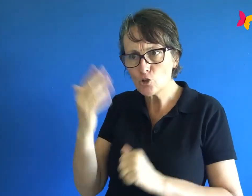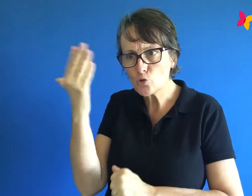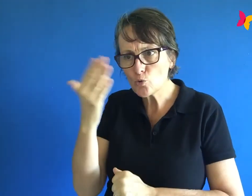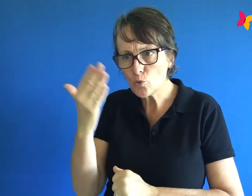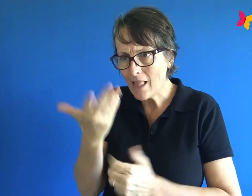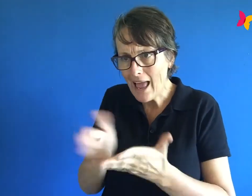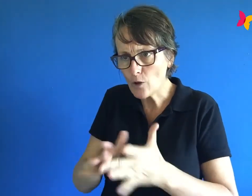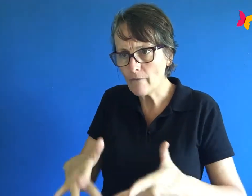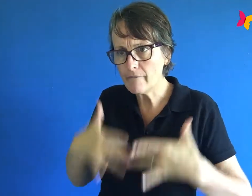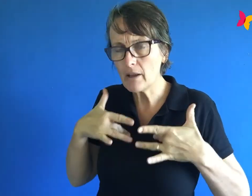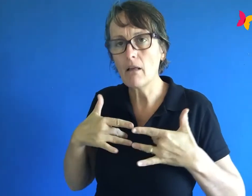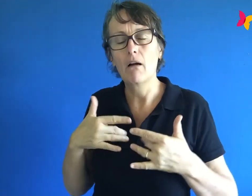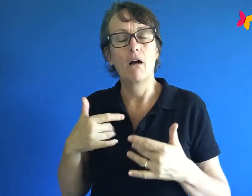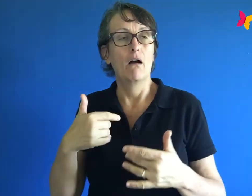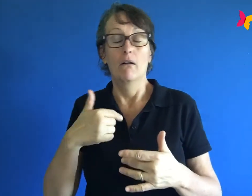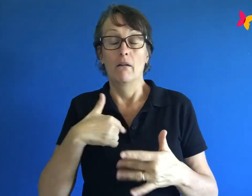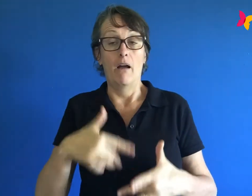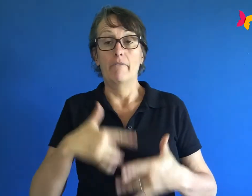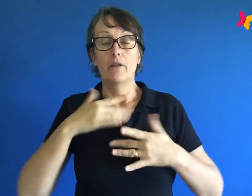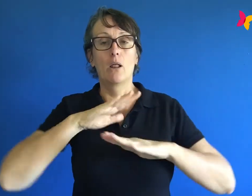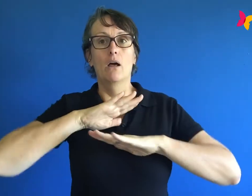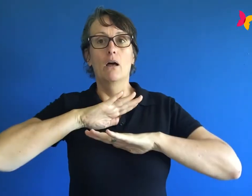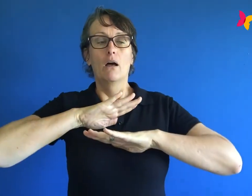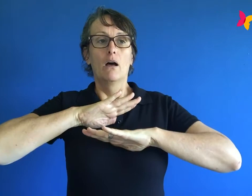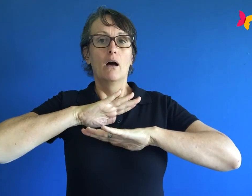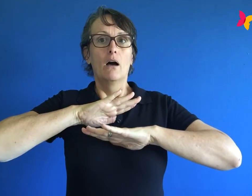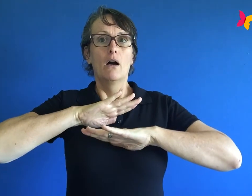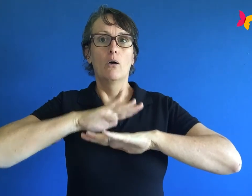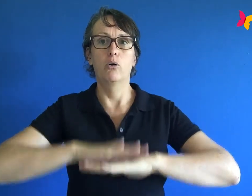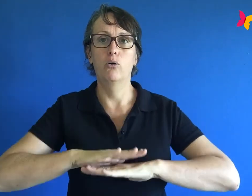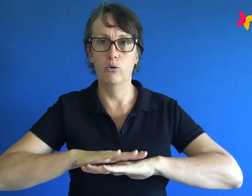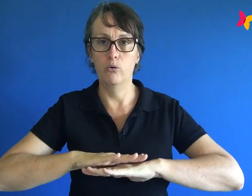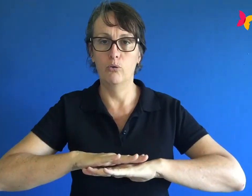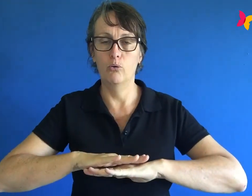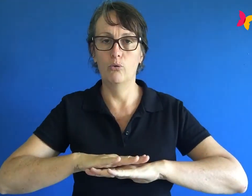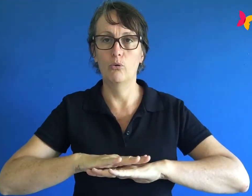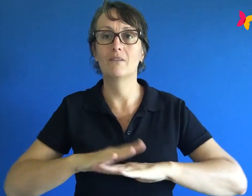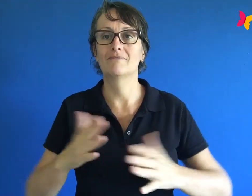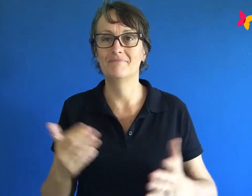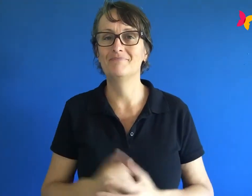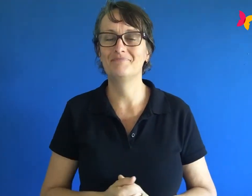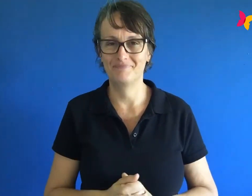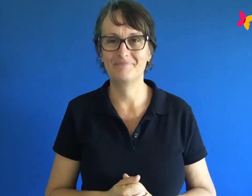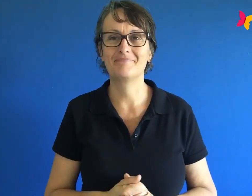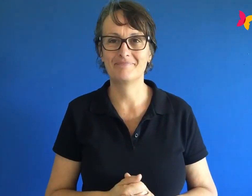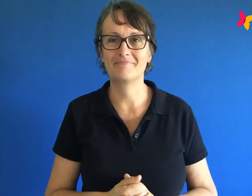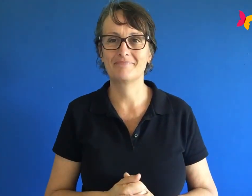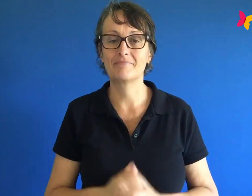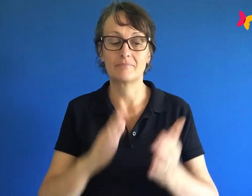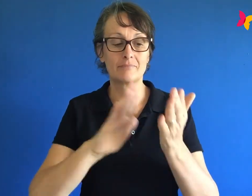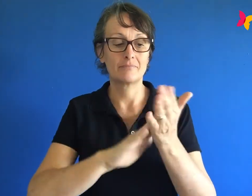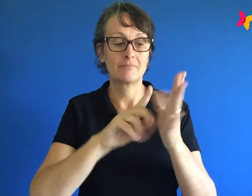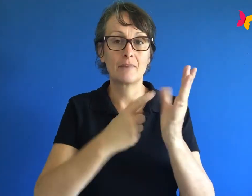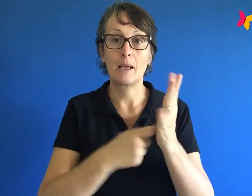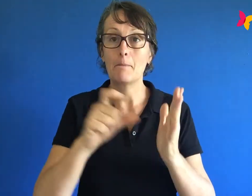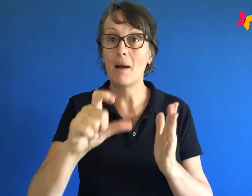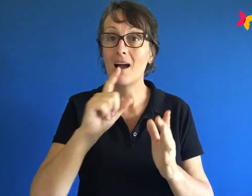imagine. The long years had taught Caroline to celebrate the little moments, but never to get ahead of herself. Never let a good